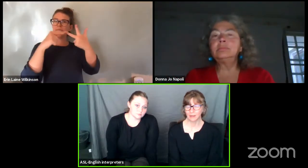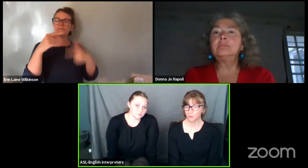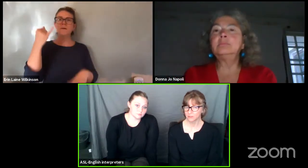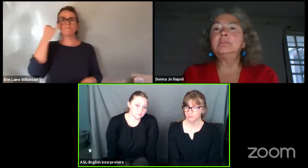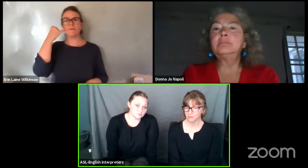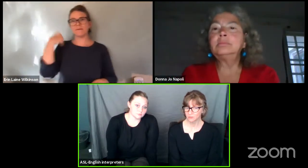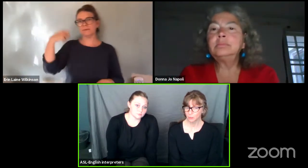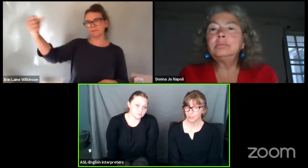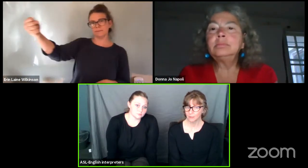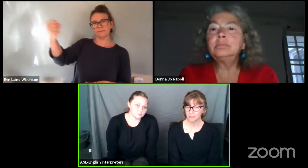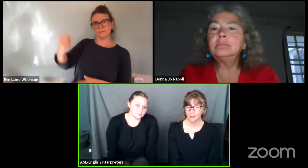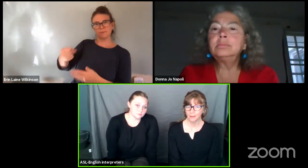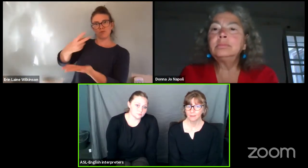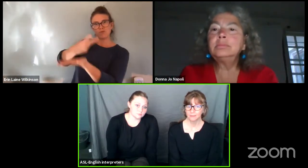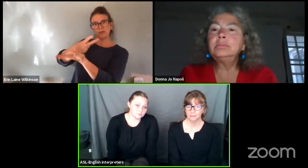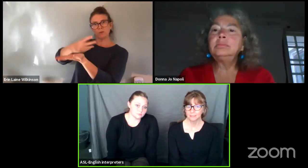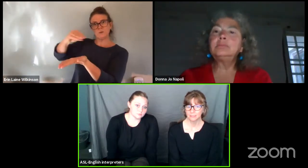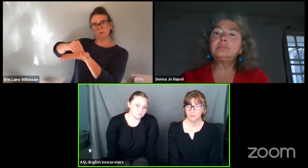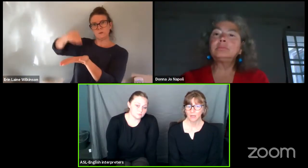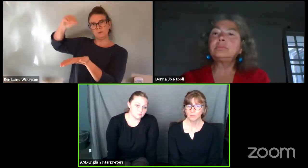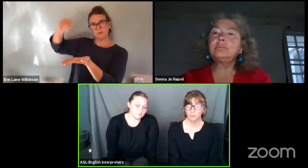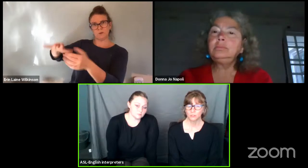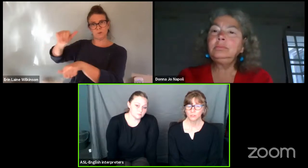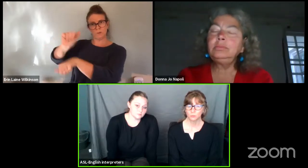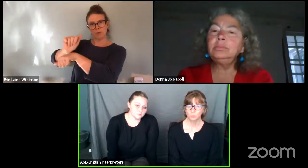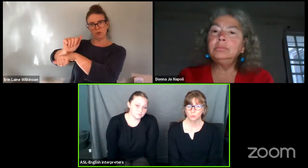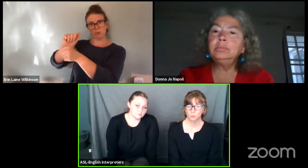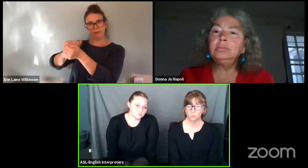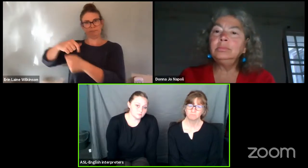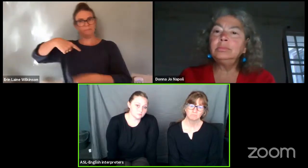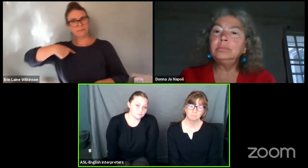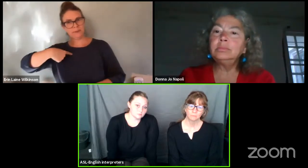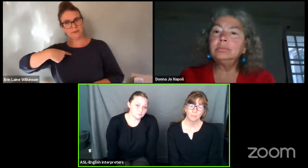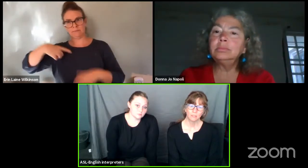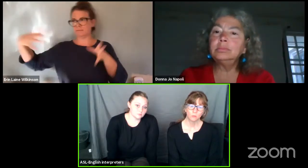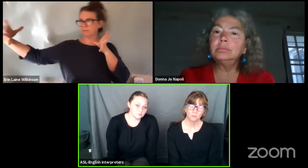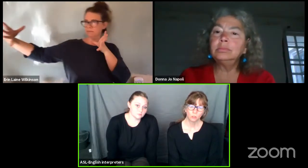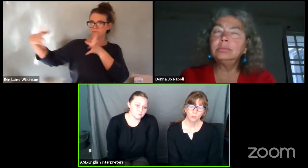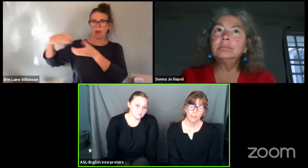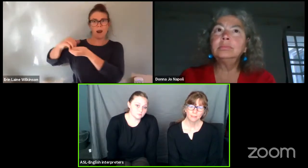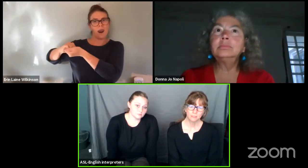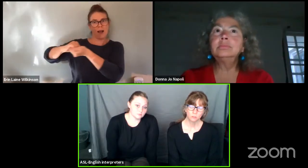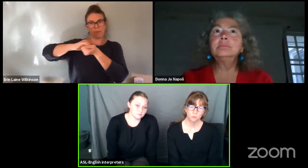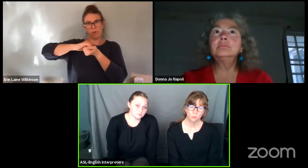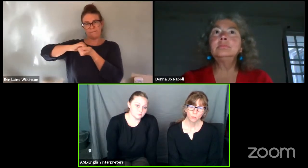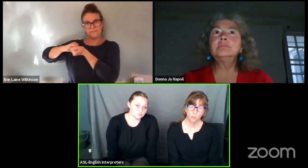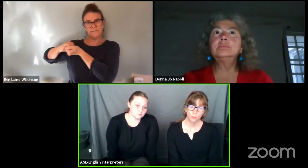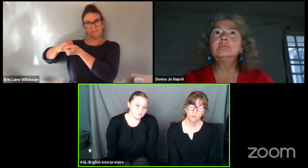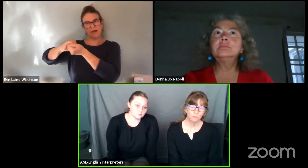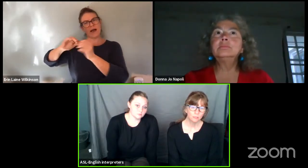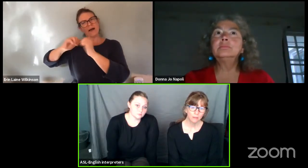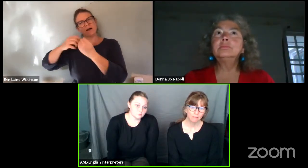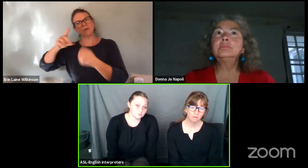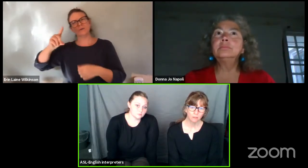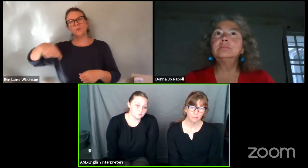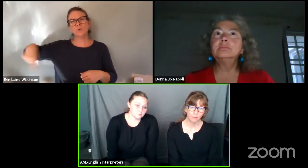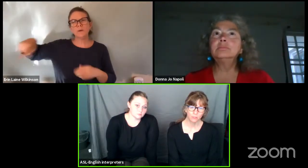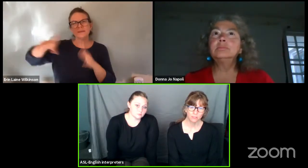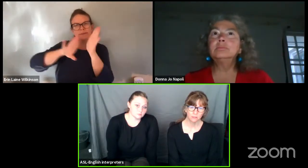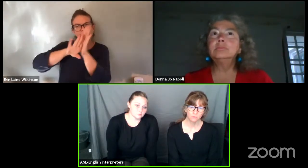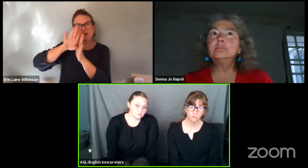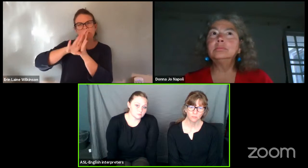some sort of power difference, perhaps? If I were to make use of a grad student to work with me, have